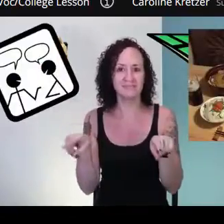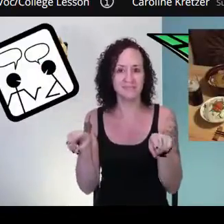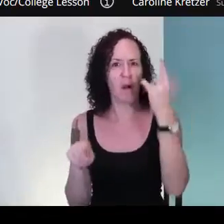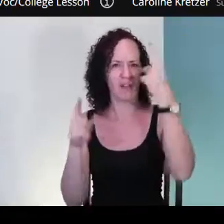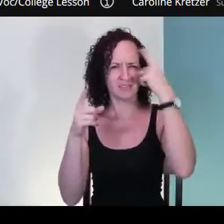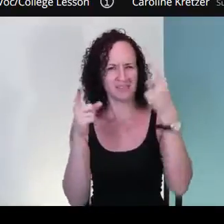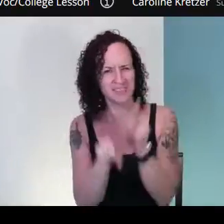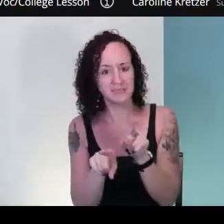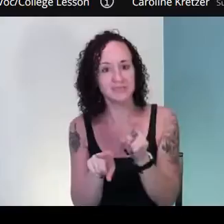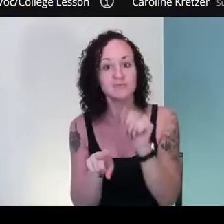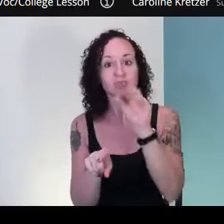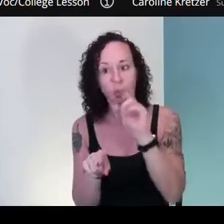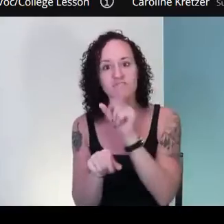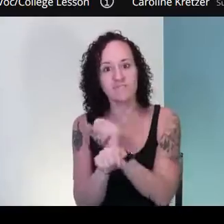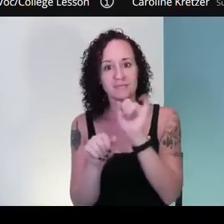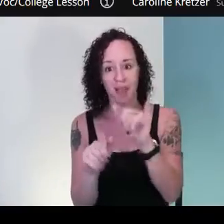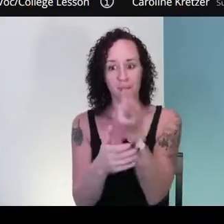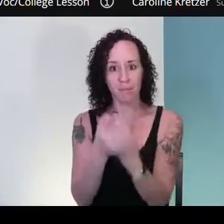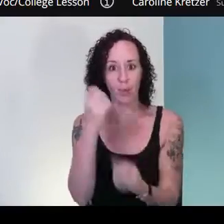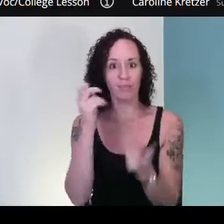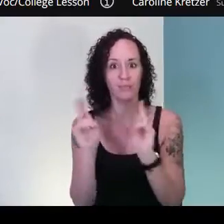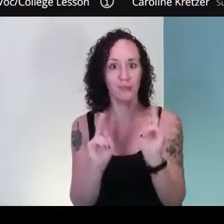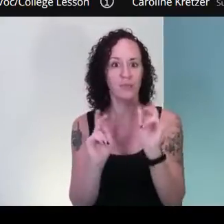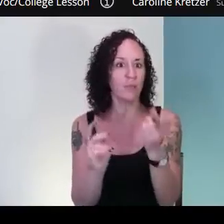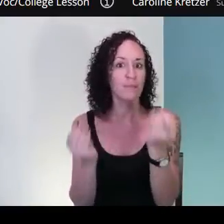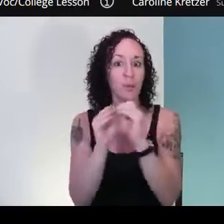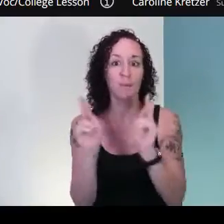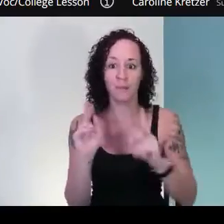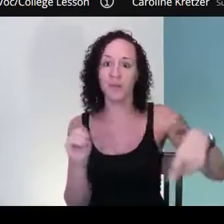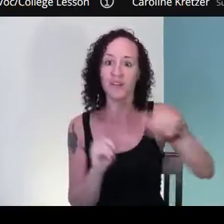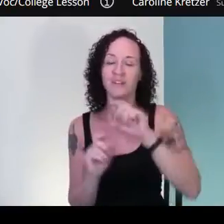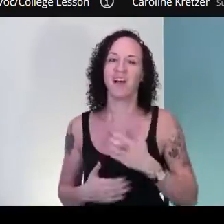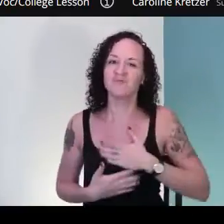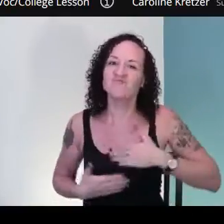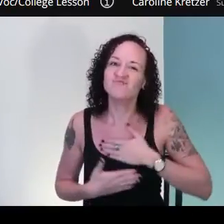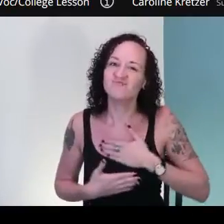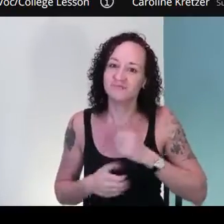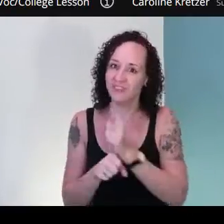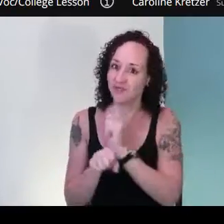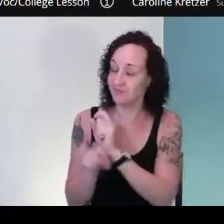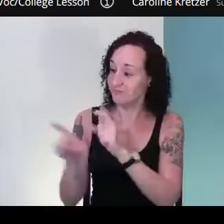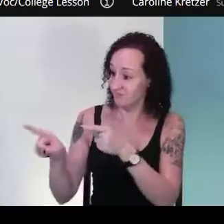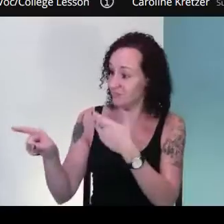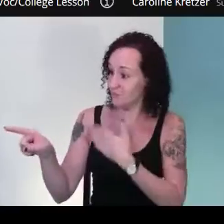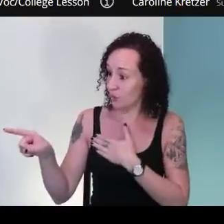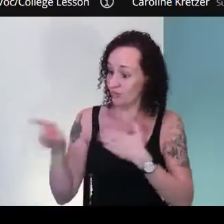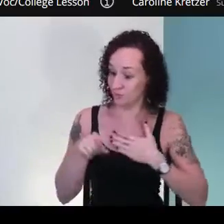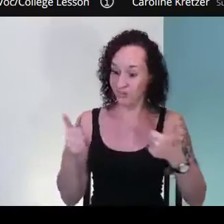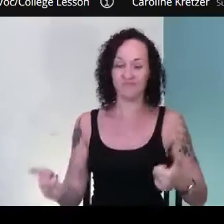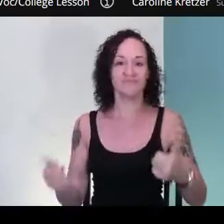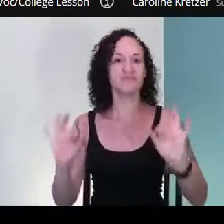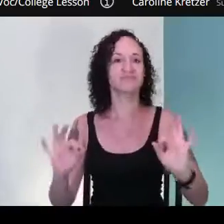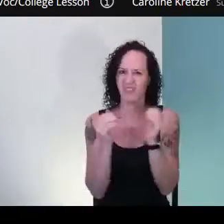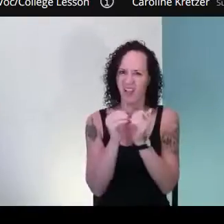Interaction means watching a movie, playing a game, eating together, chatting. Why do we have to have consent for these